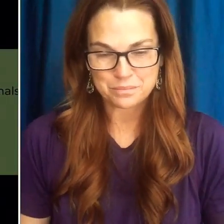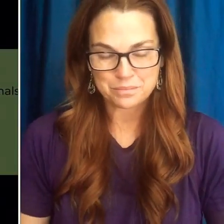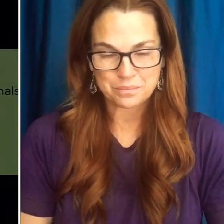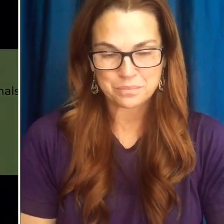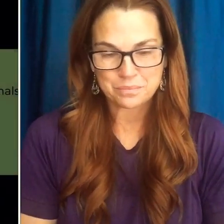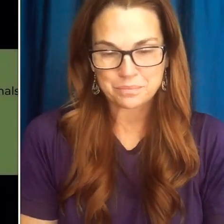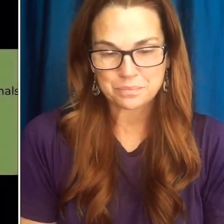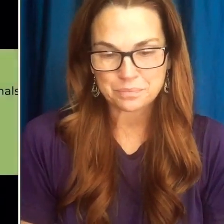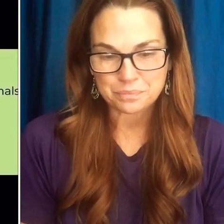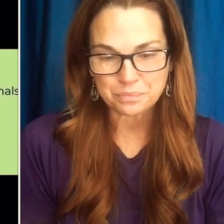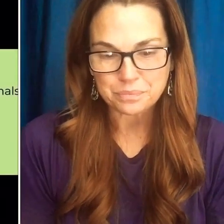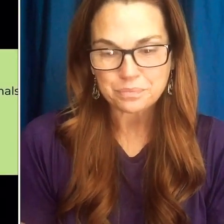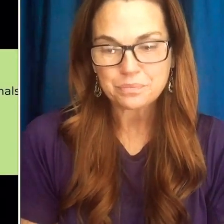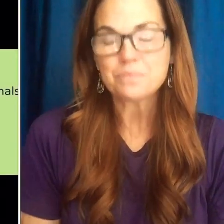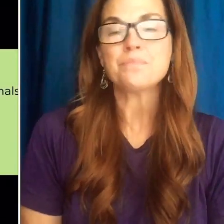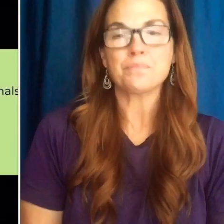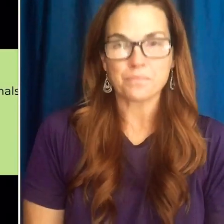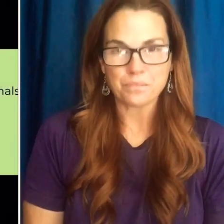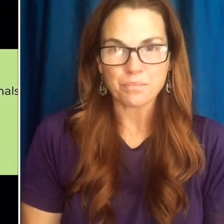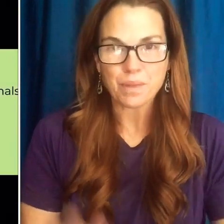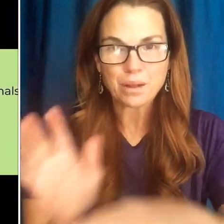Converting is another word for changing,